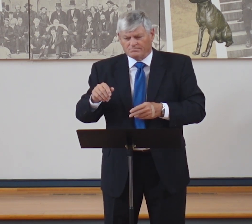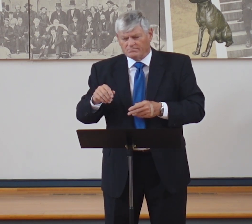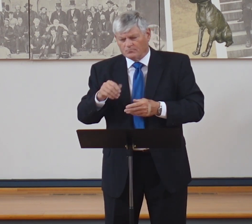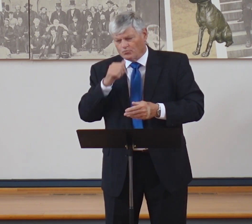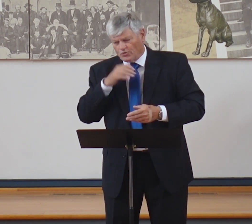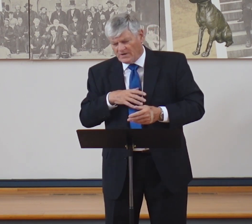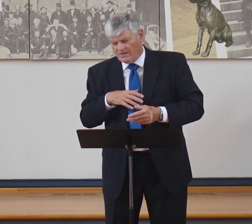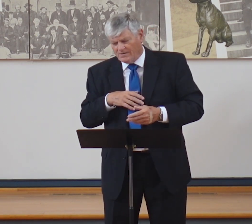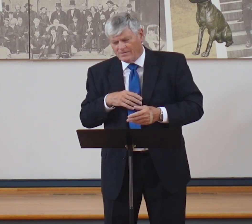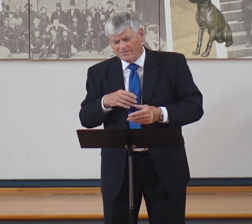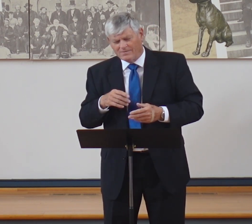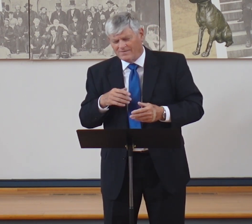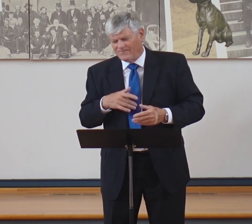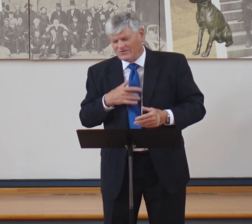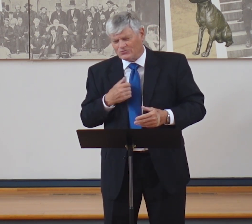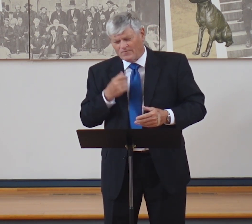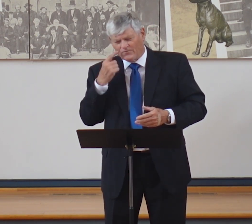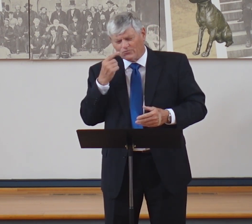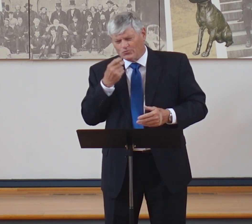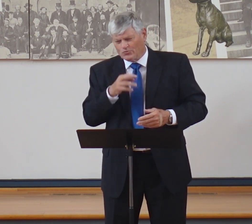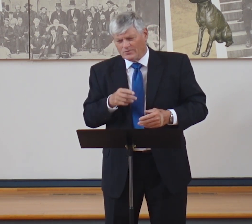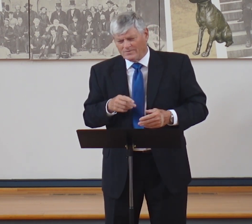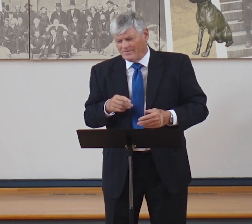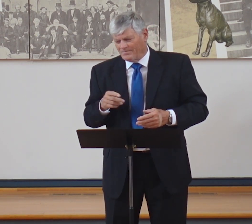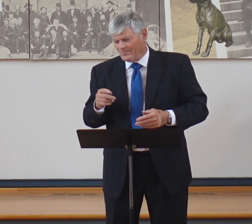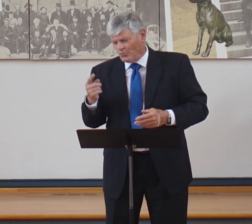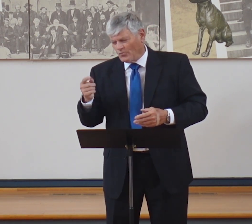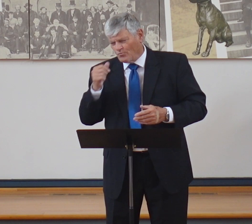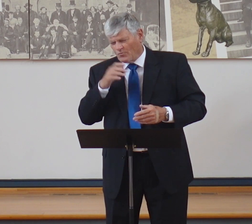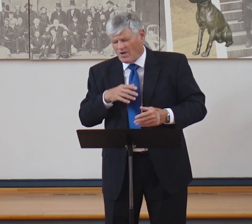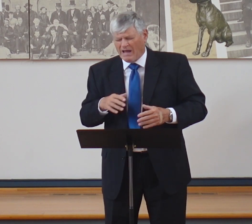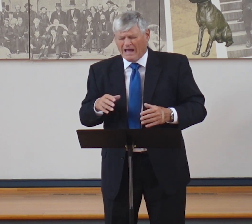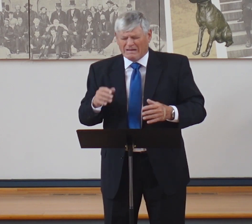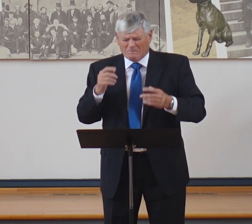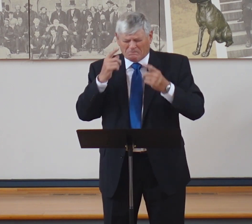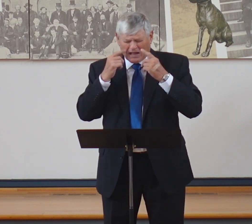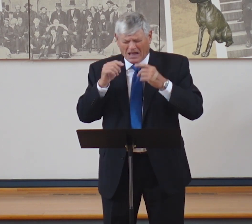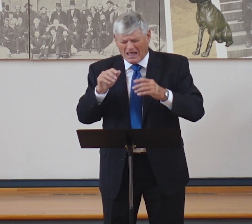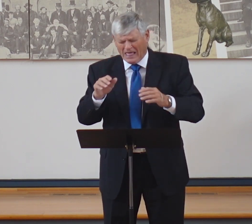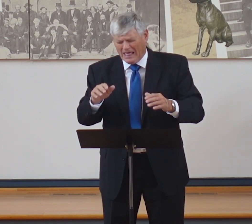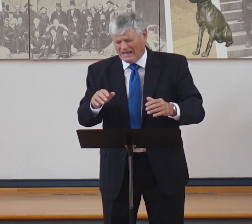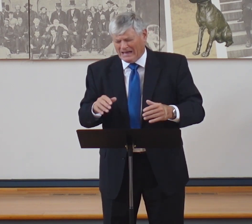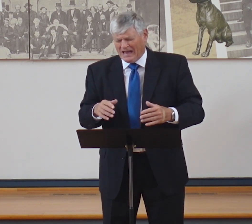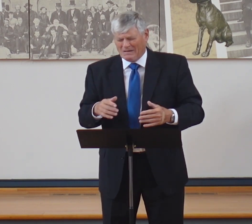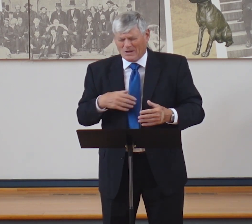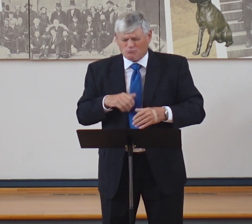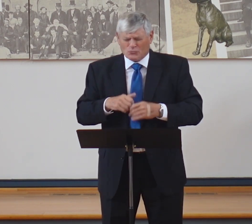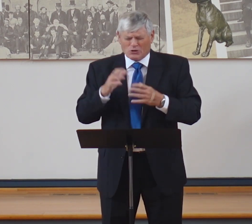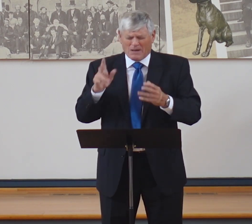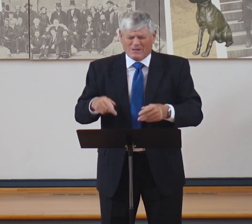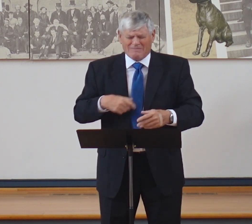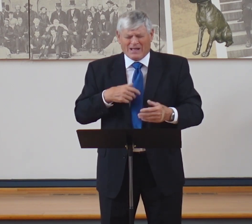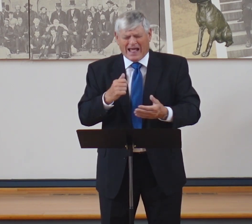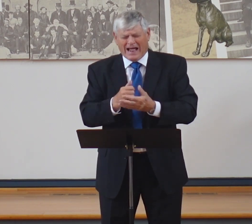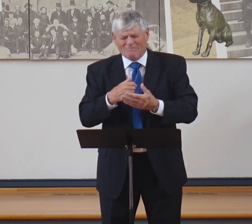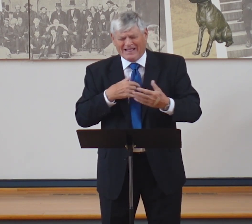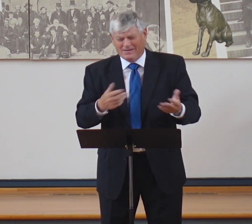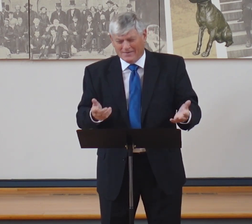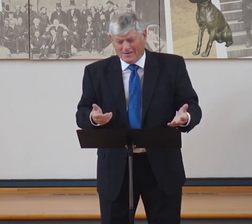advisor to another group of women. Oh, I felt so bad. She had some students that broke up